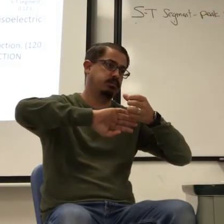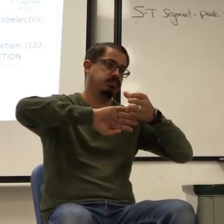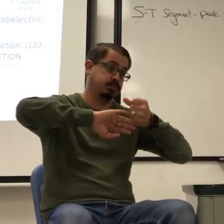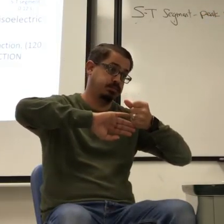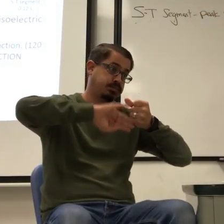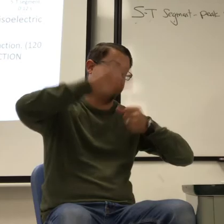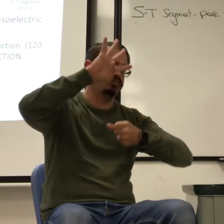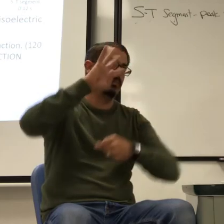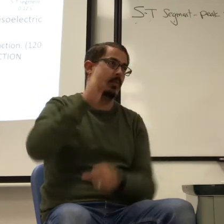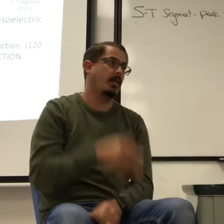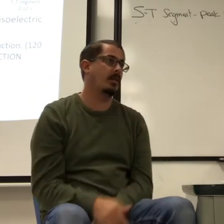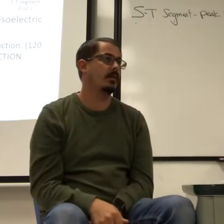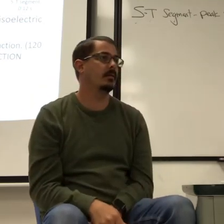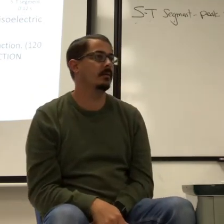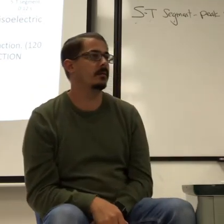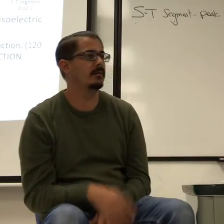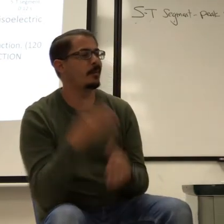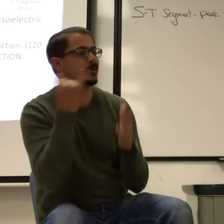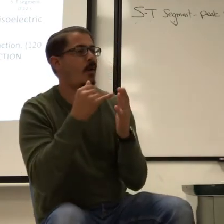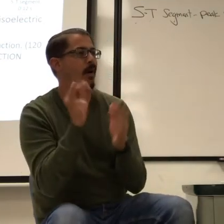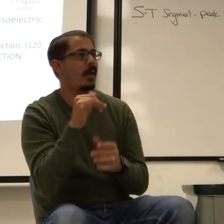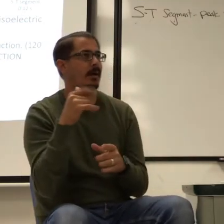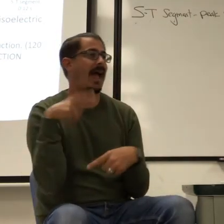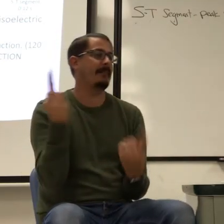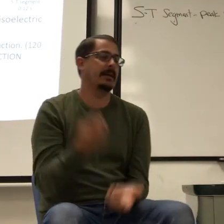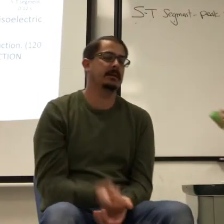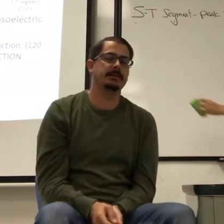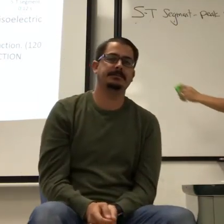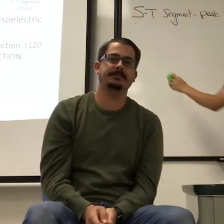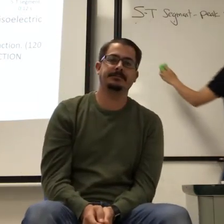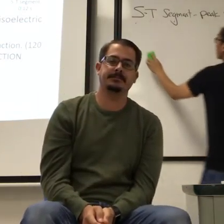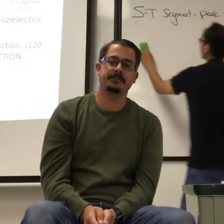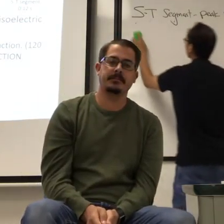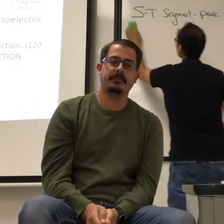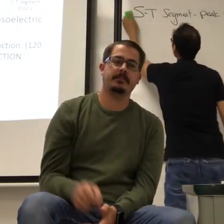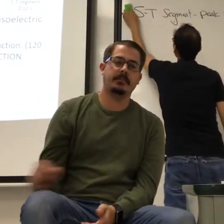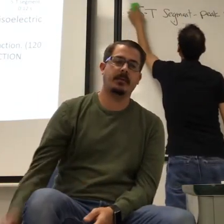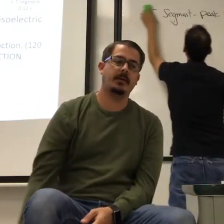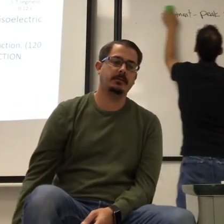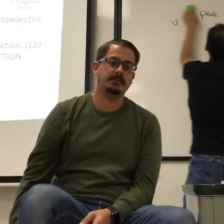Oh, let me draw it like I have been. Sorry, I forgot to do that.